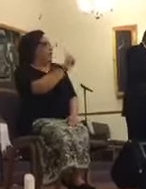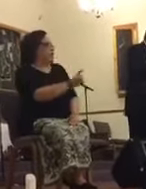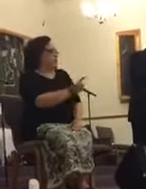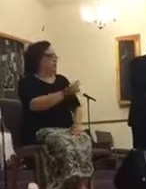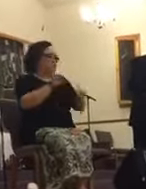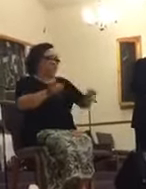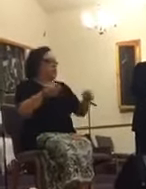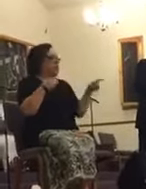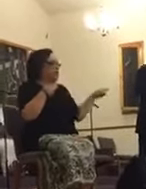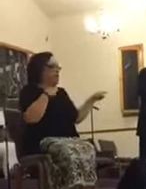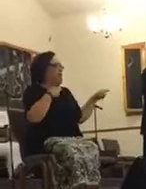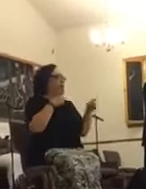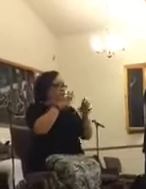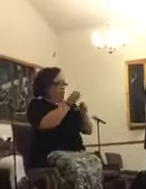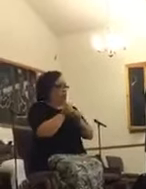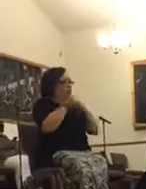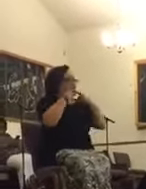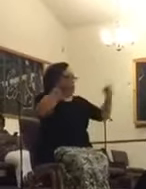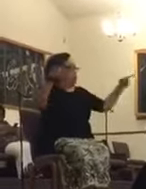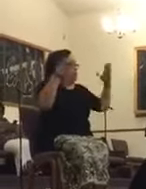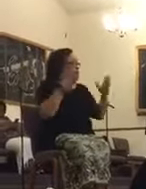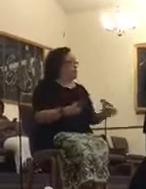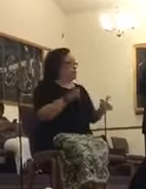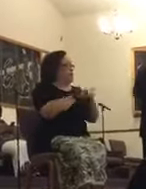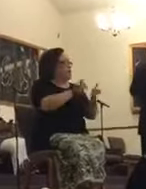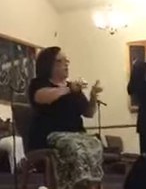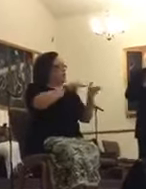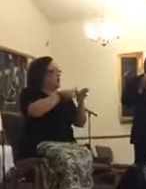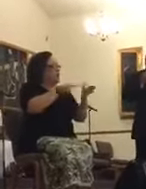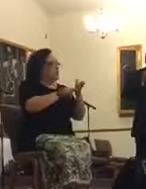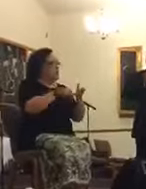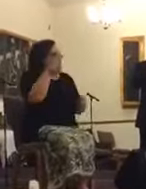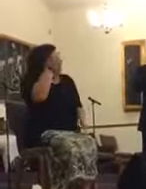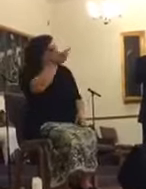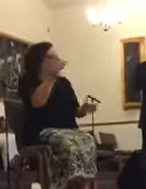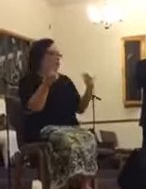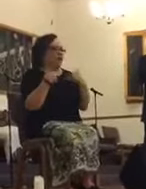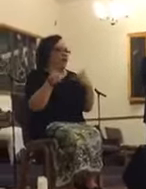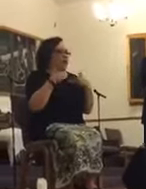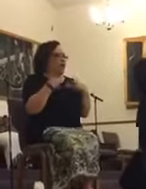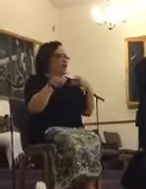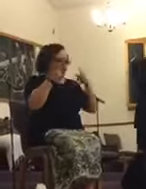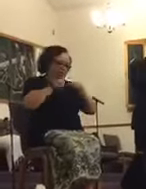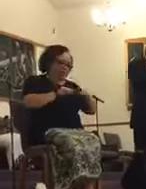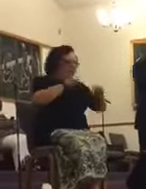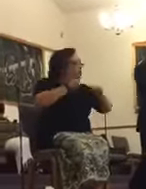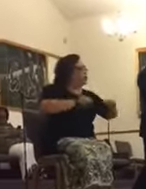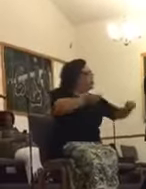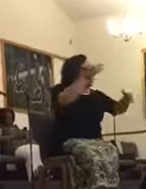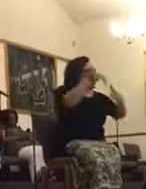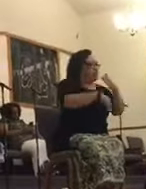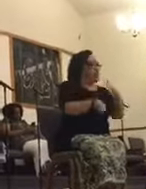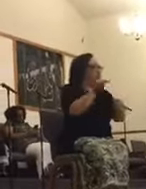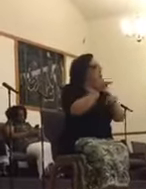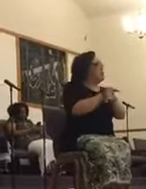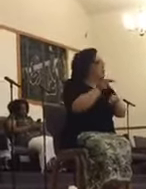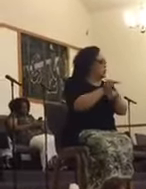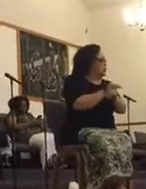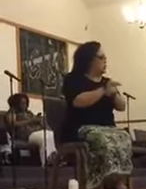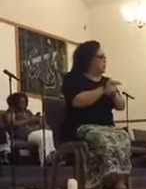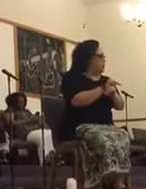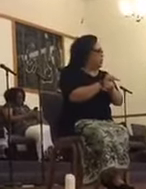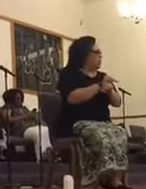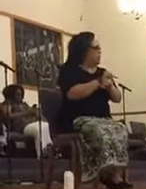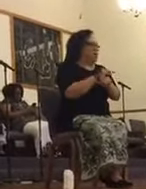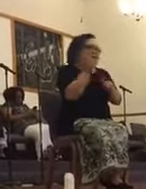witness? That means that you're going to have some trials in the ministry. Yeah,